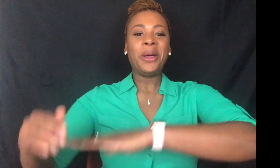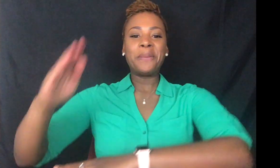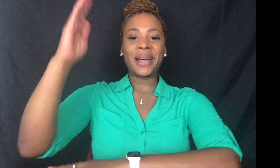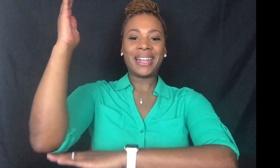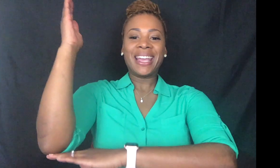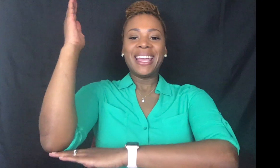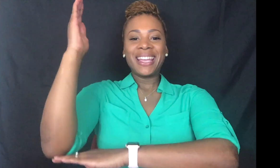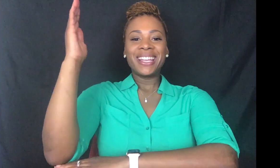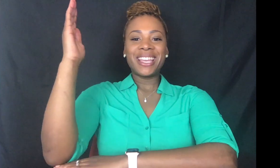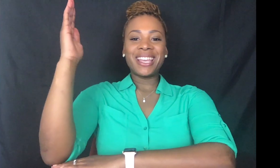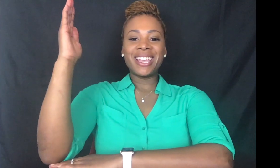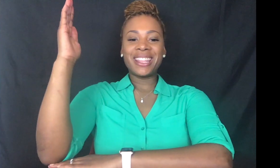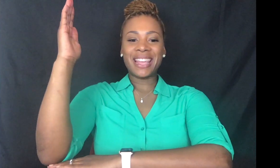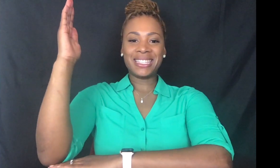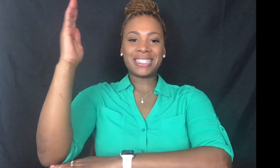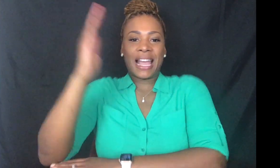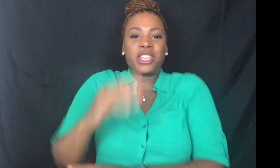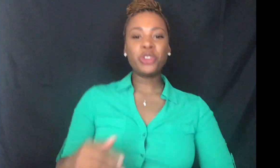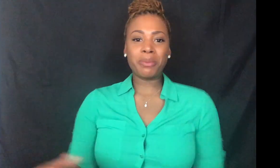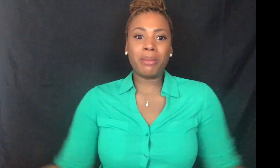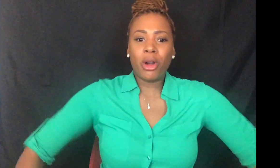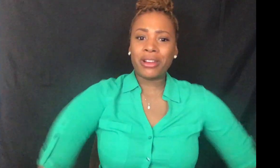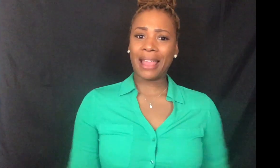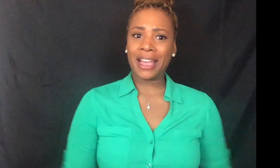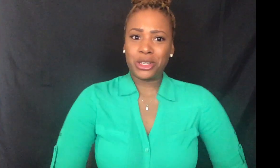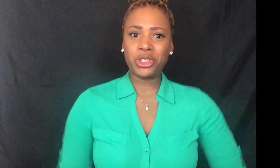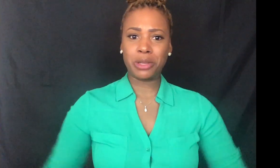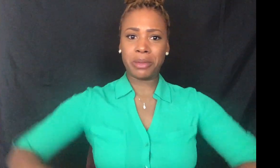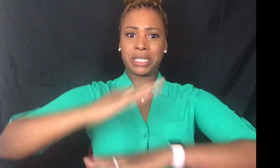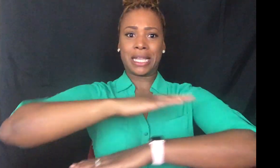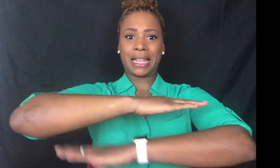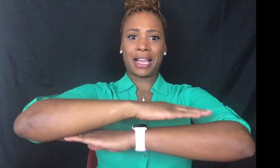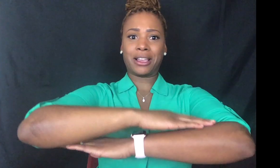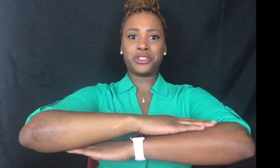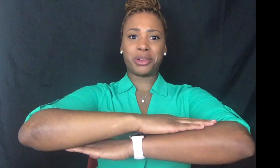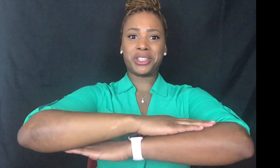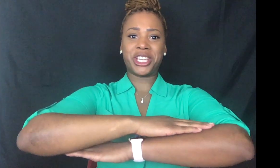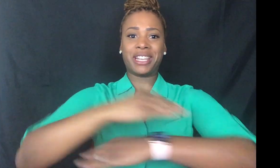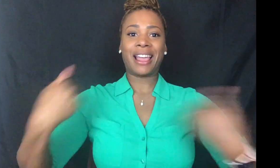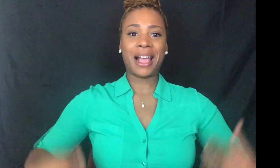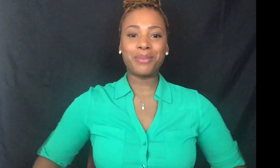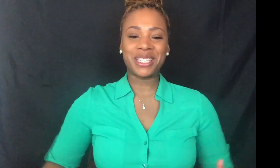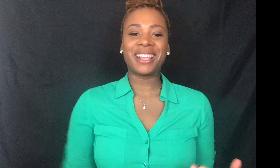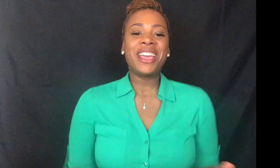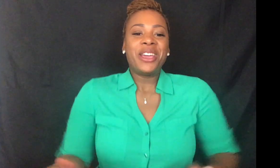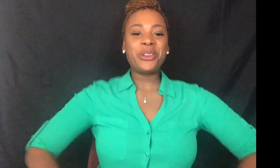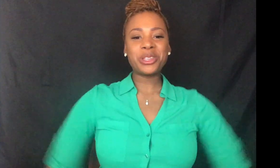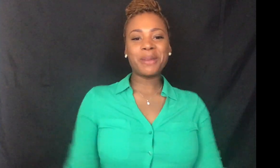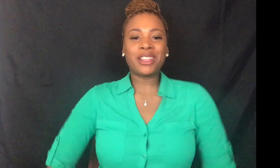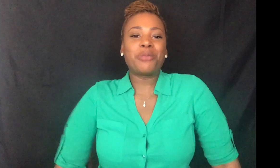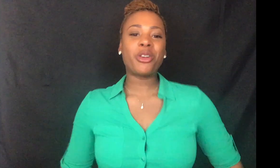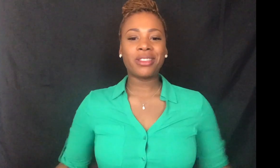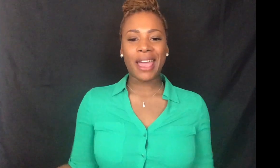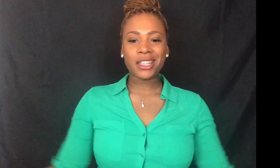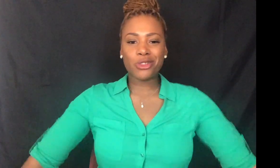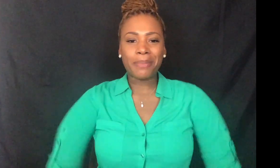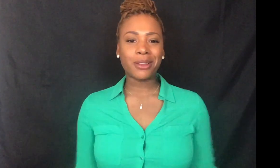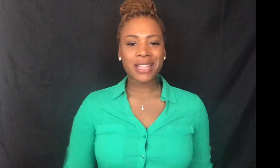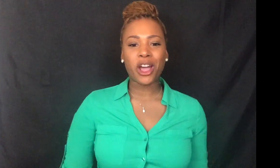but that's the sign. You should be more relaxed. You shouldn't be sitting like a dream of genie like I'm sitting. You should be a little more relaxed, drop those